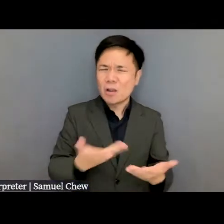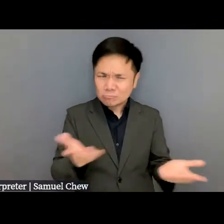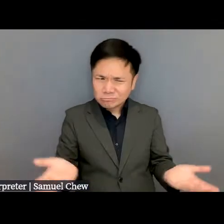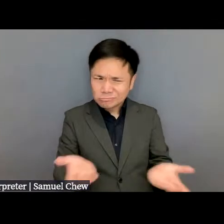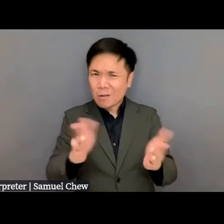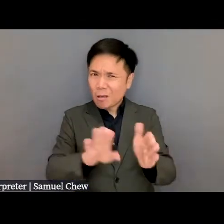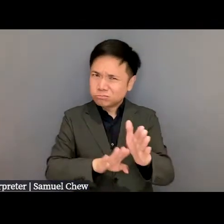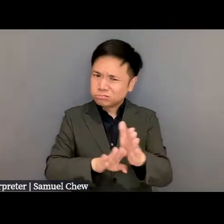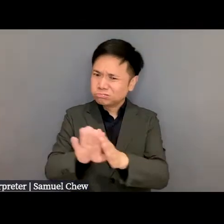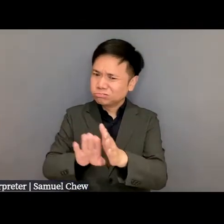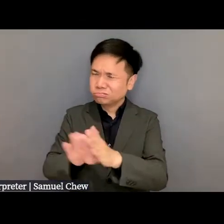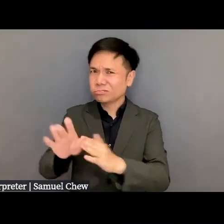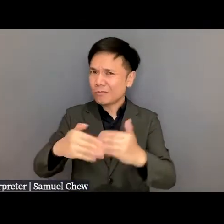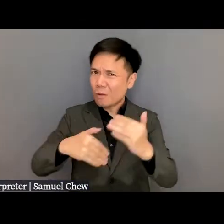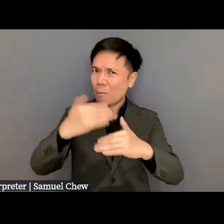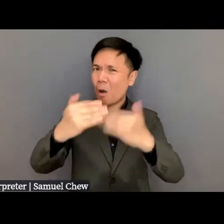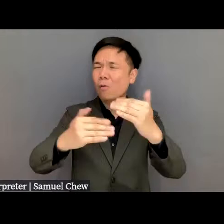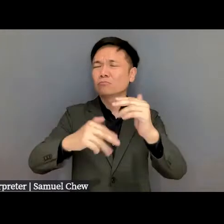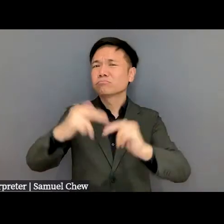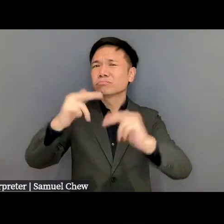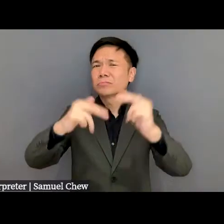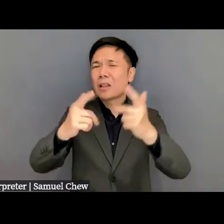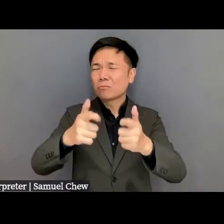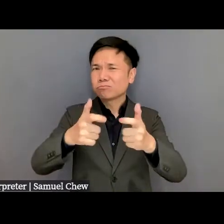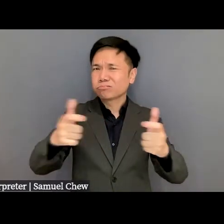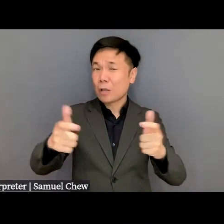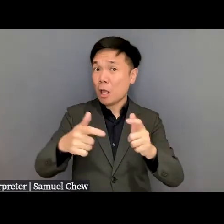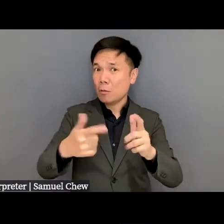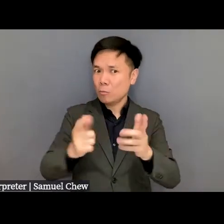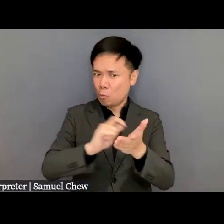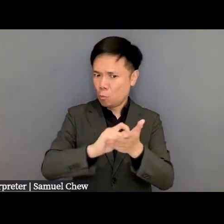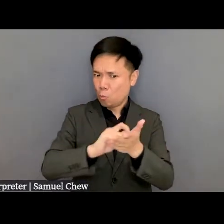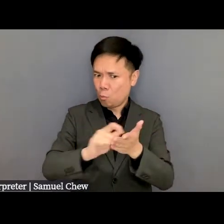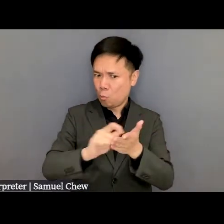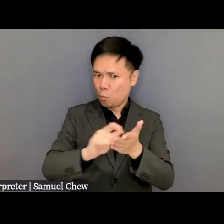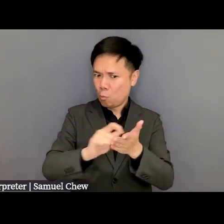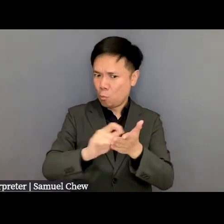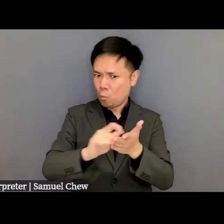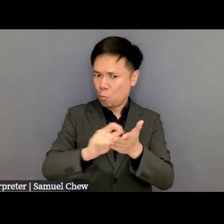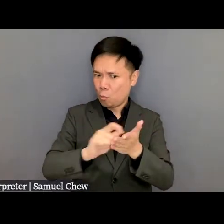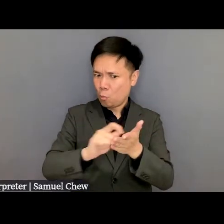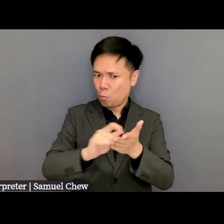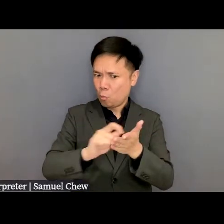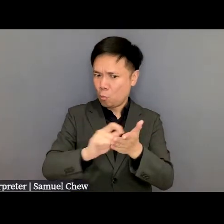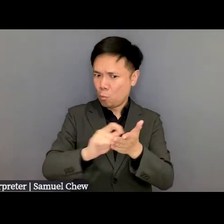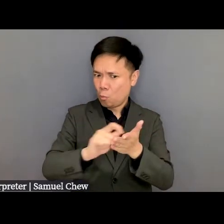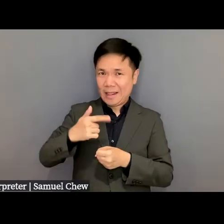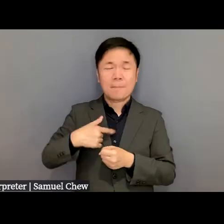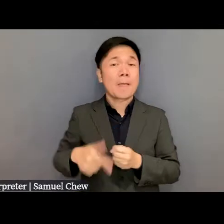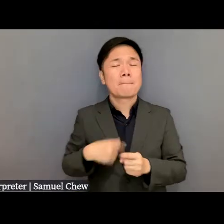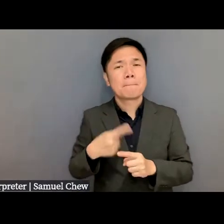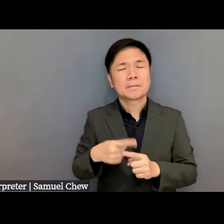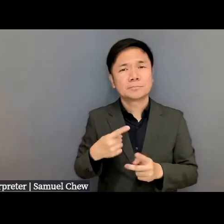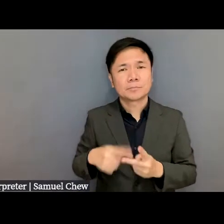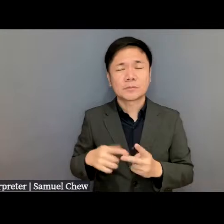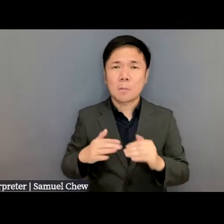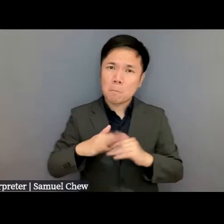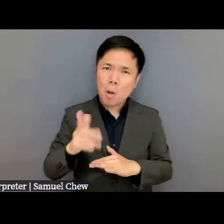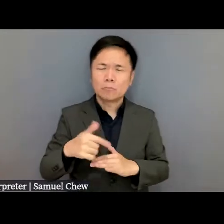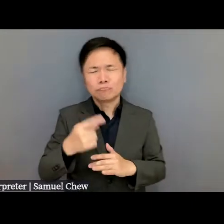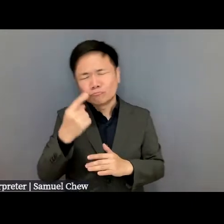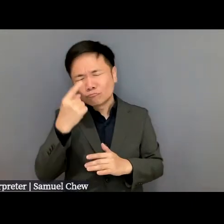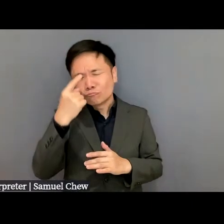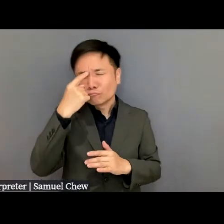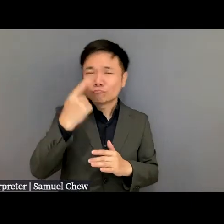our best to sponsor this type of event internally in Brazil when we see that we have room for also being there